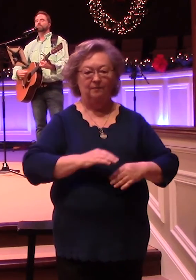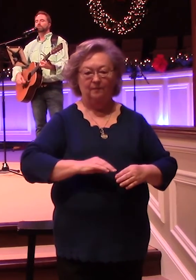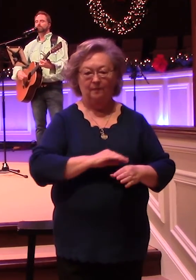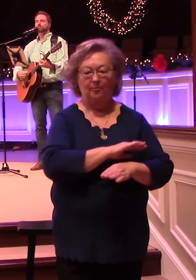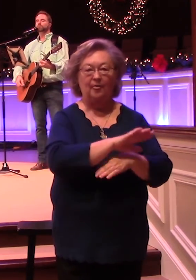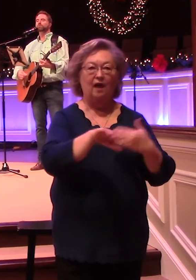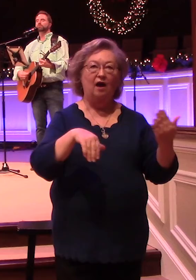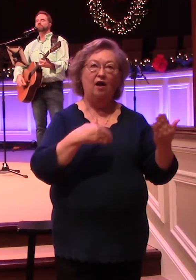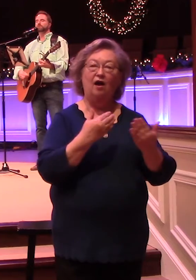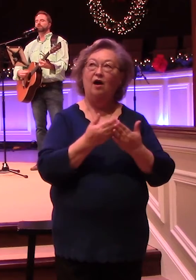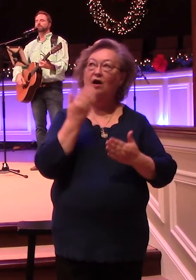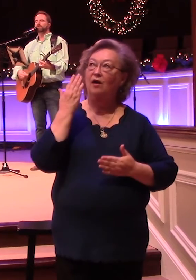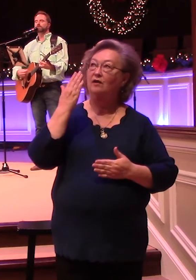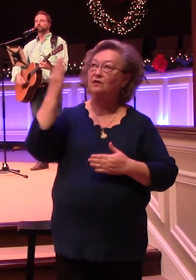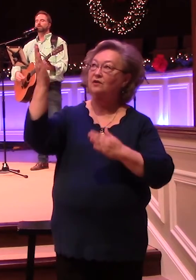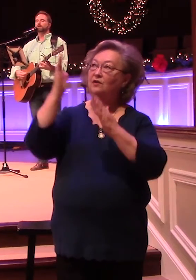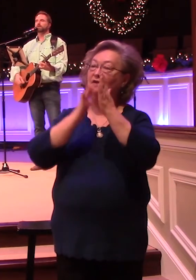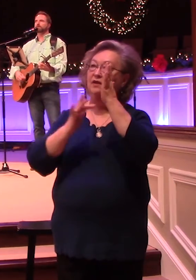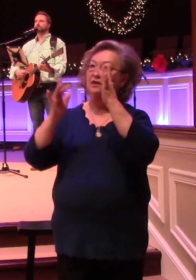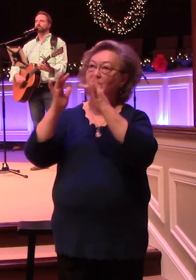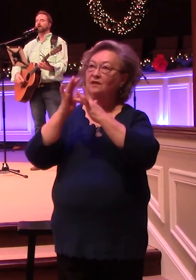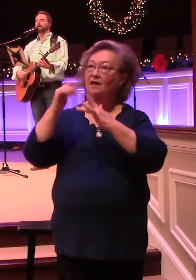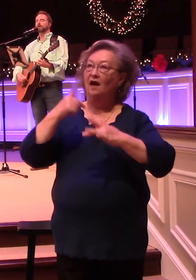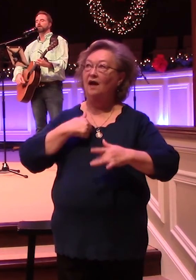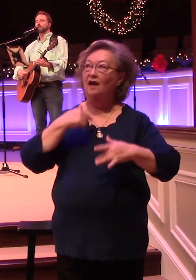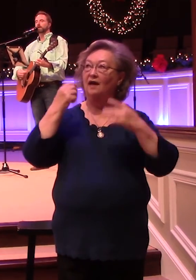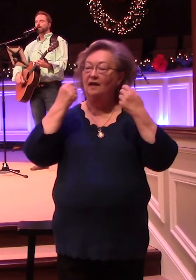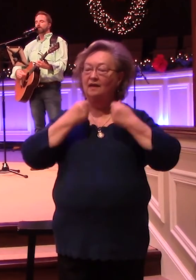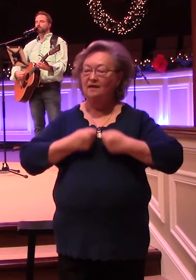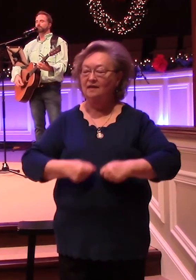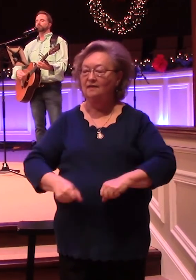to Jesus I